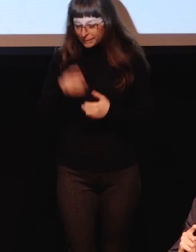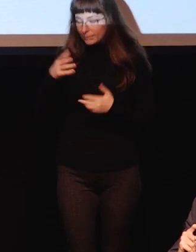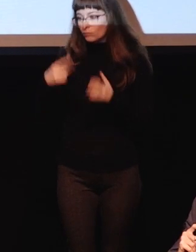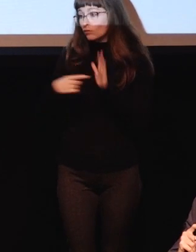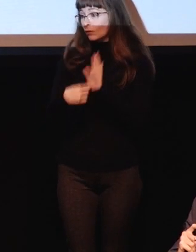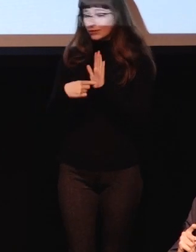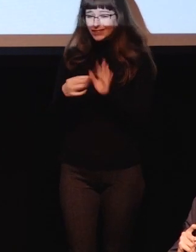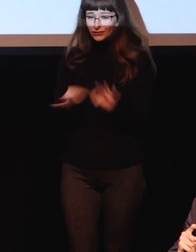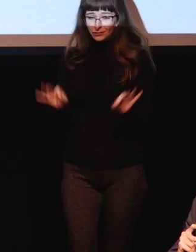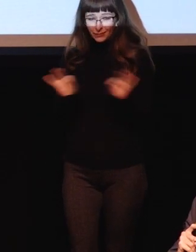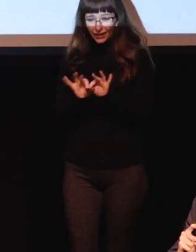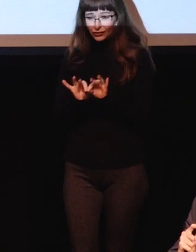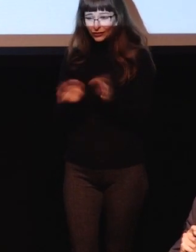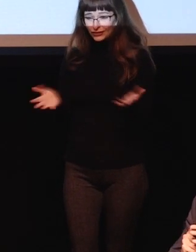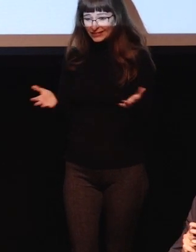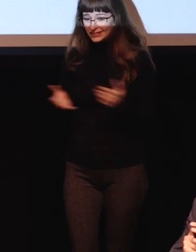Representation matters.